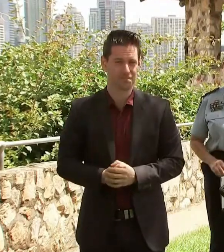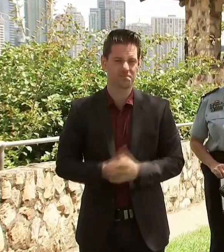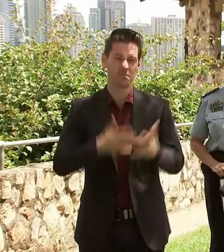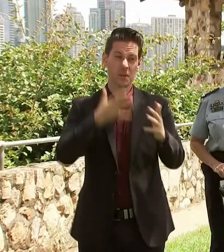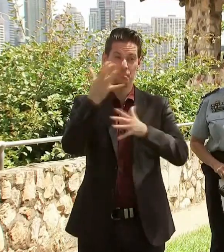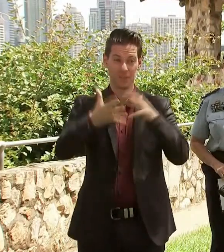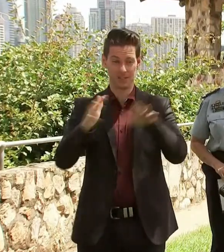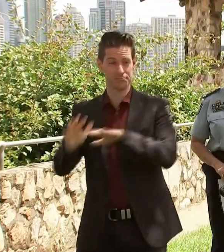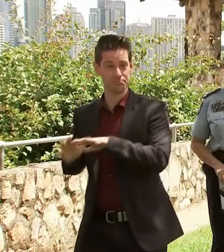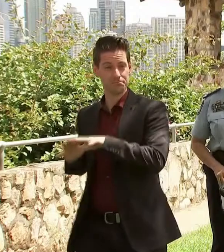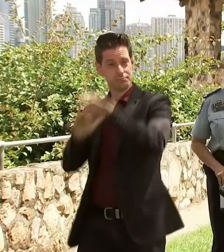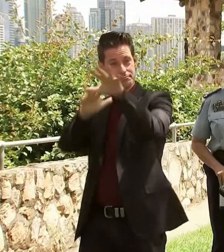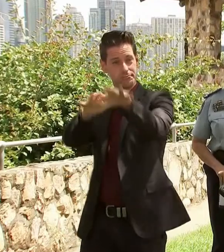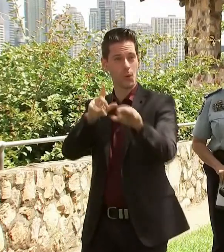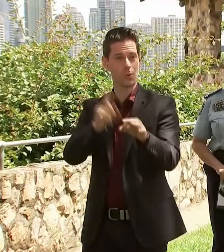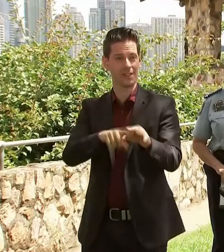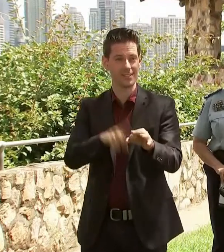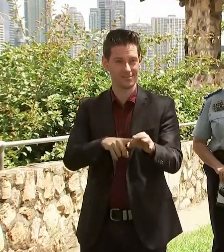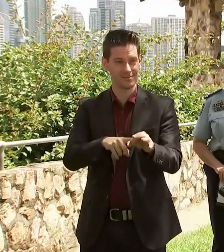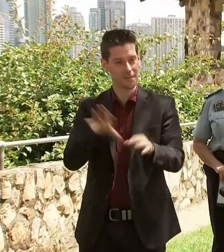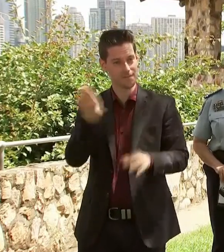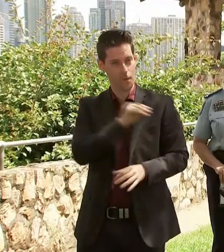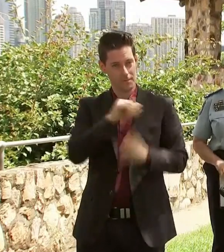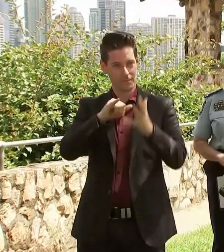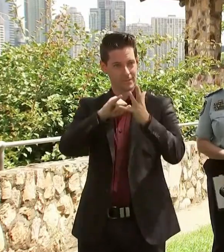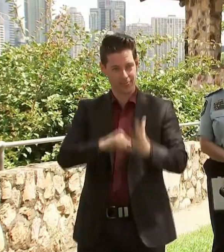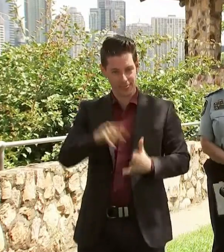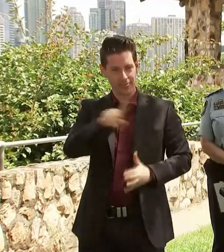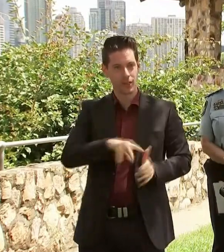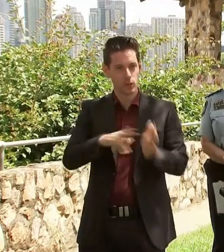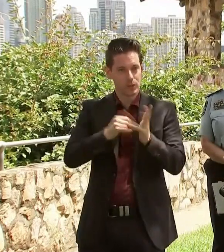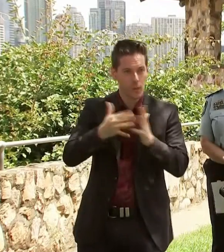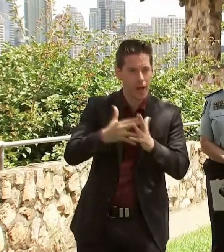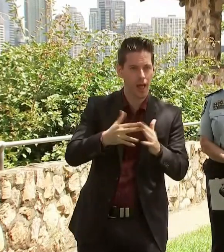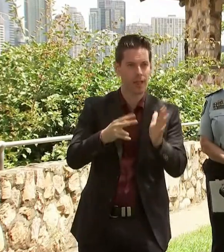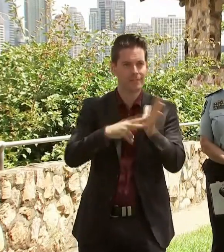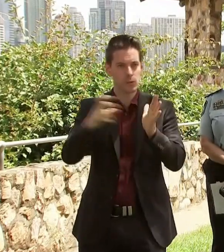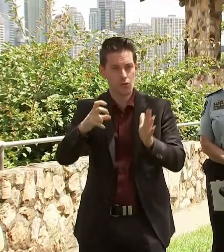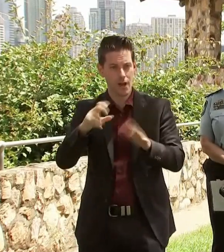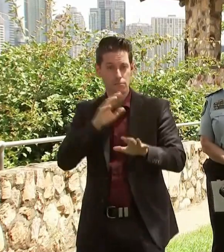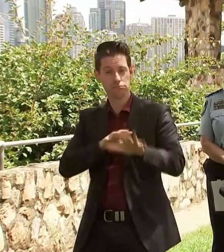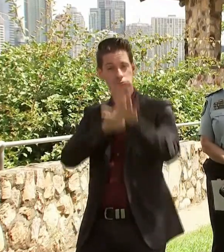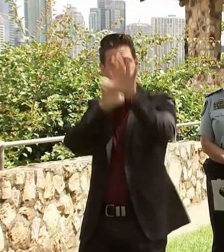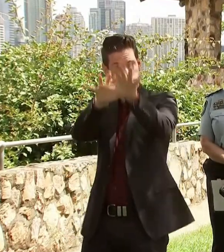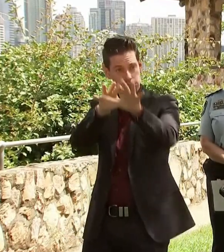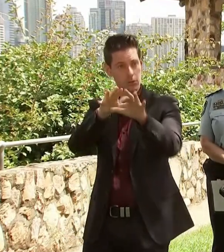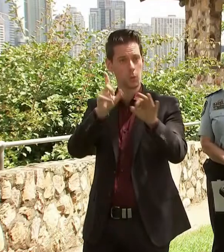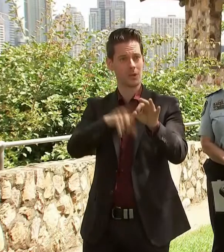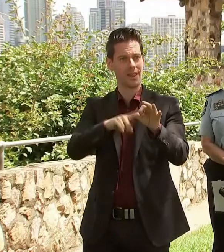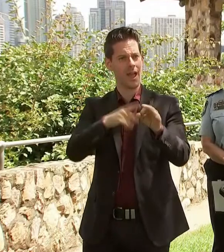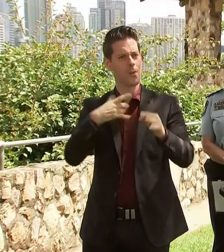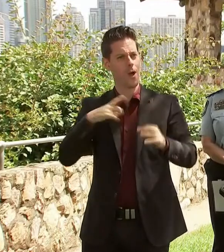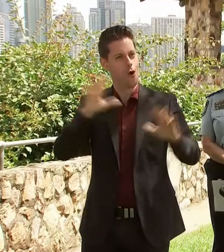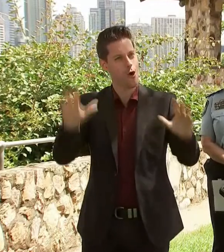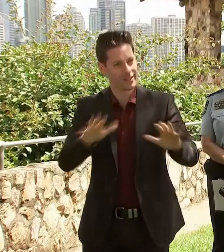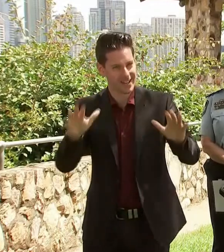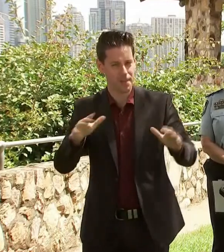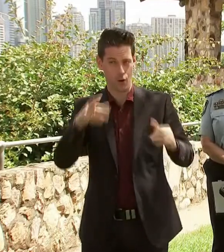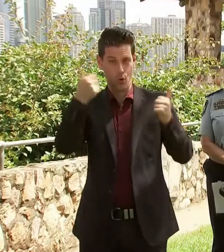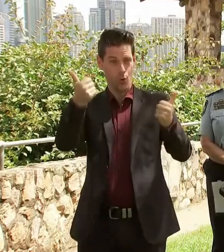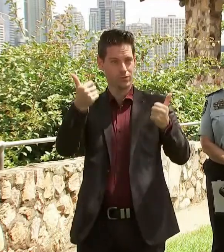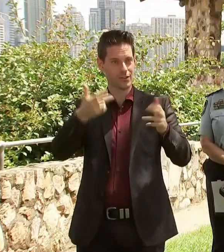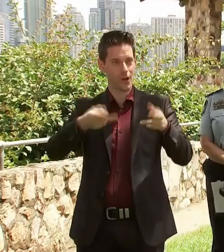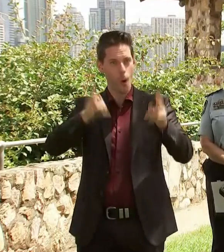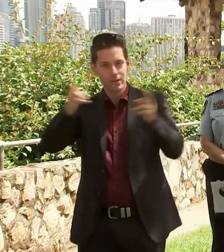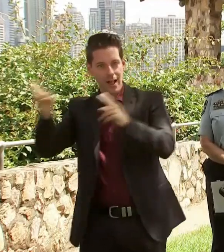mean more people coming to Queensland from southern states for holidays, which will be great for our tourist industry, our tourism